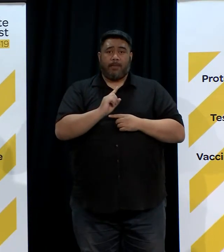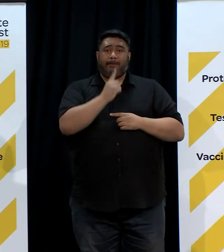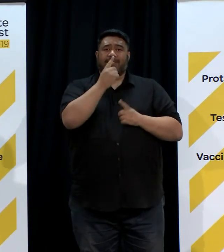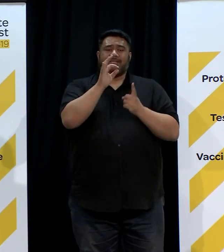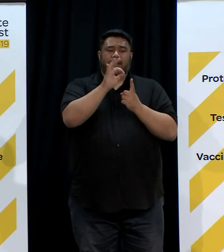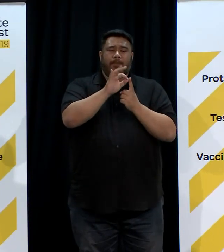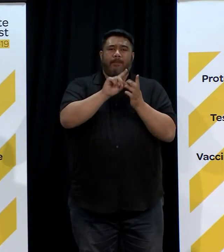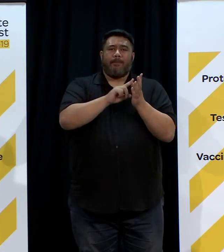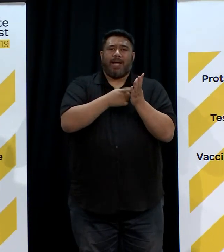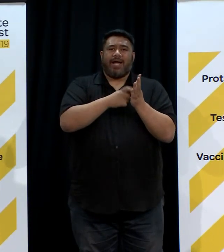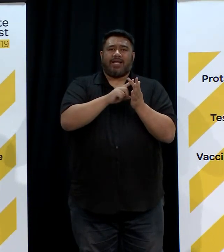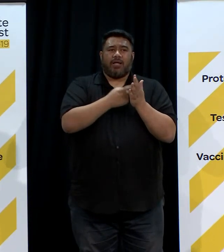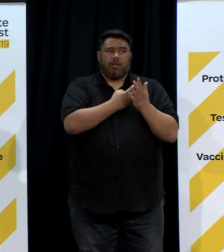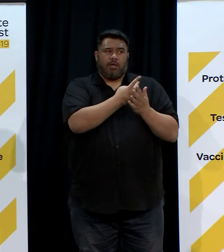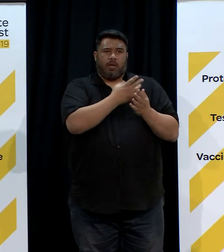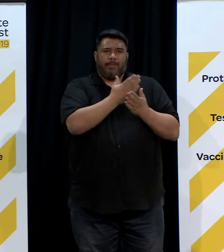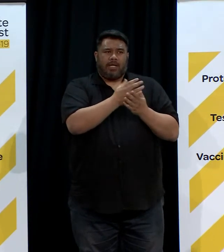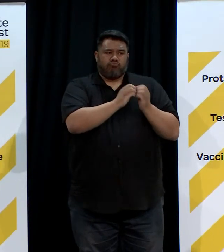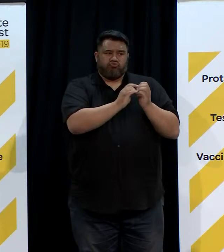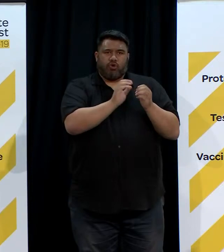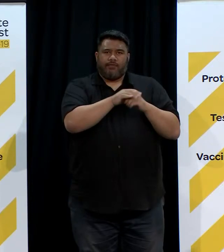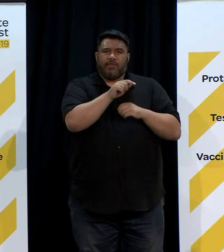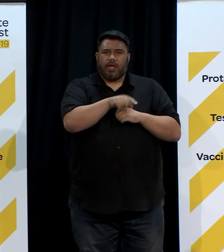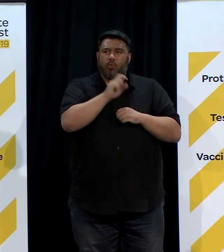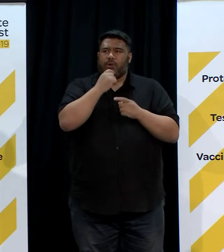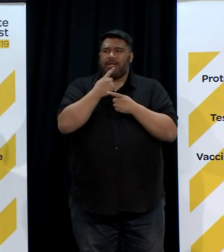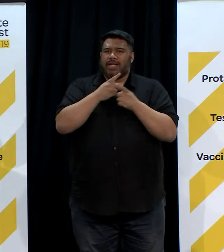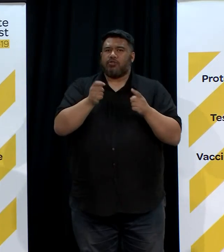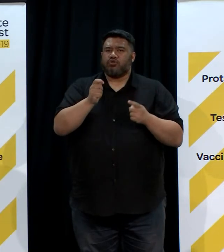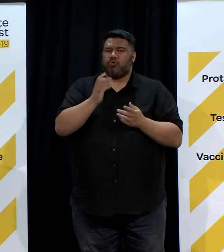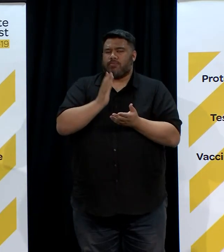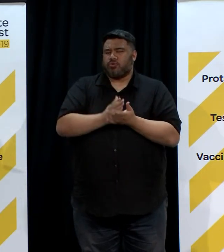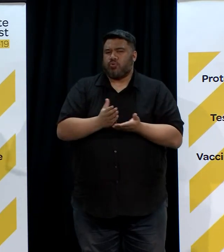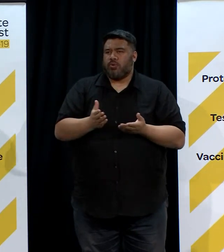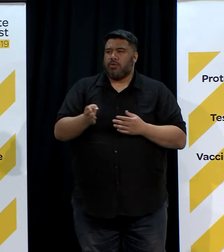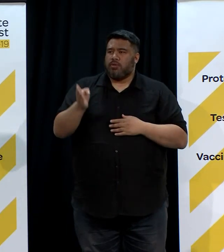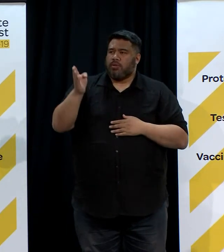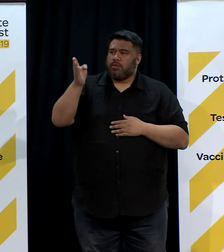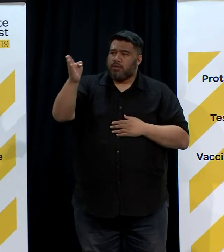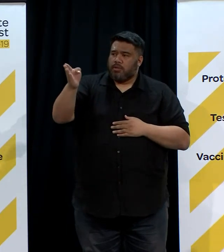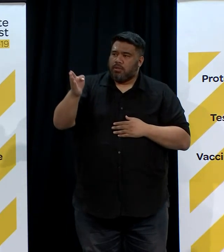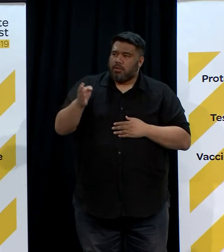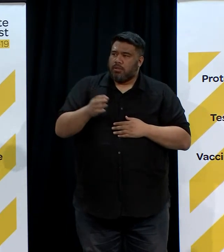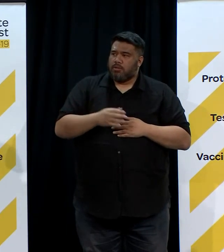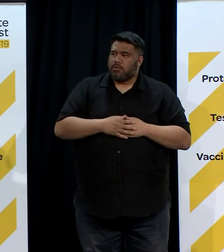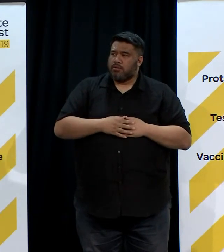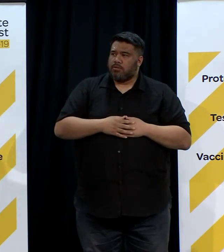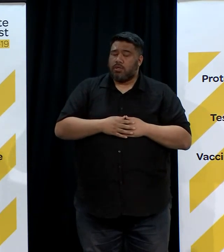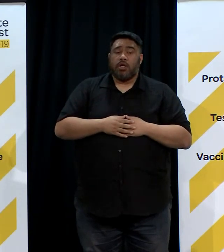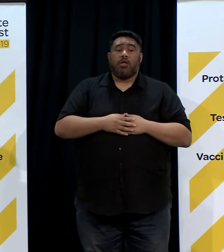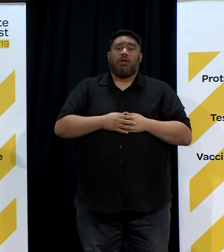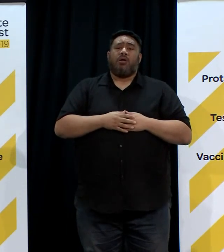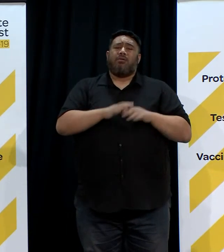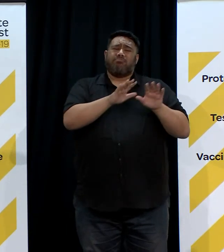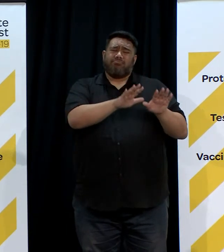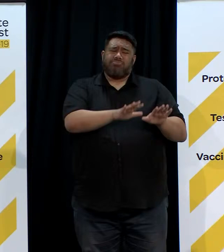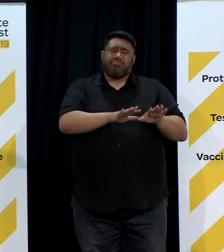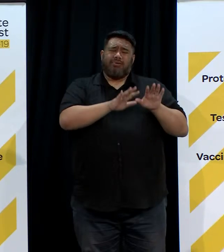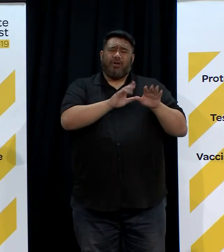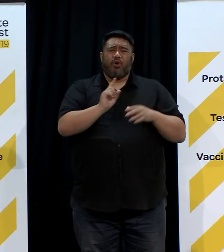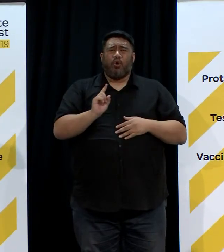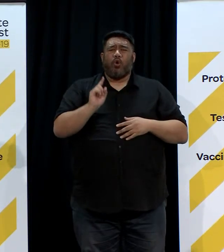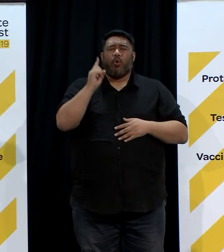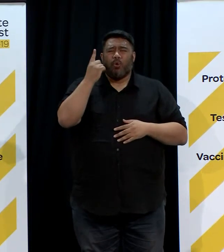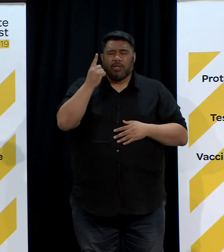that, and I'm sure there'll be an announcement very soon. Auckland has obviously been had a tough time the last several weeks, and